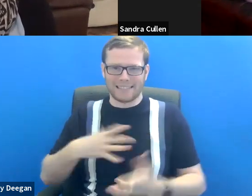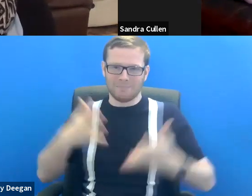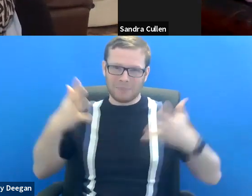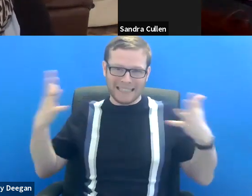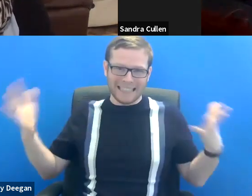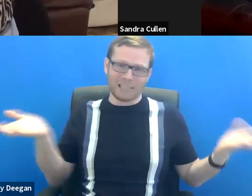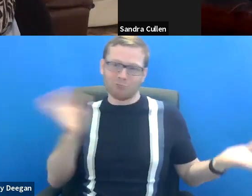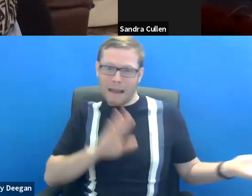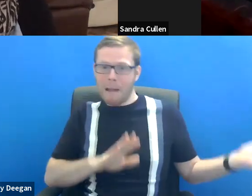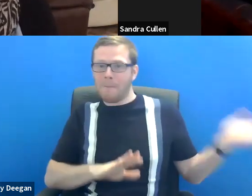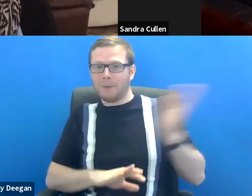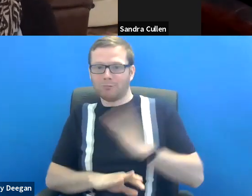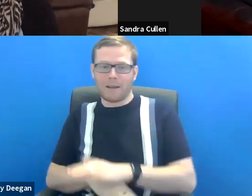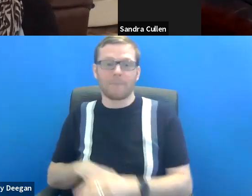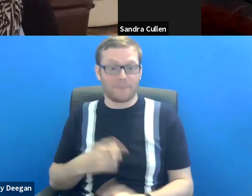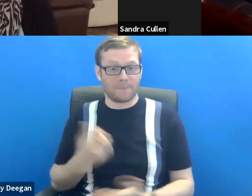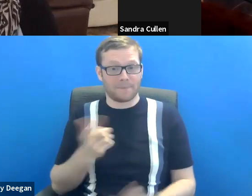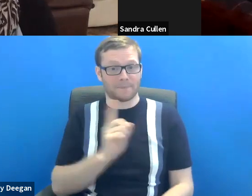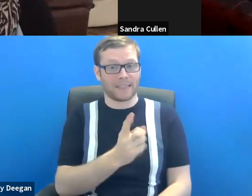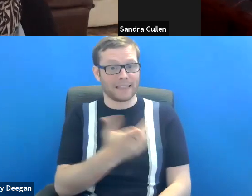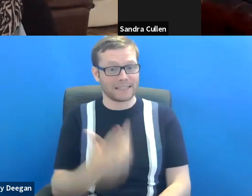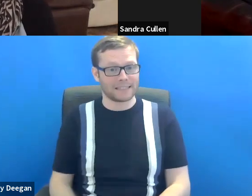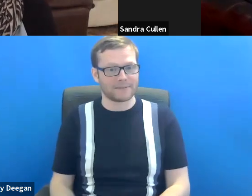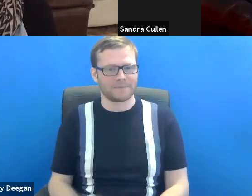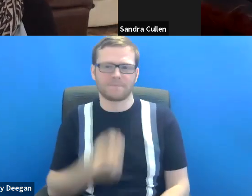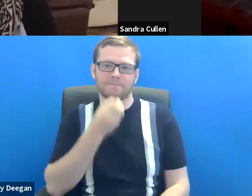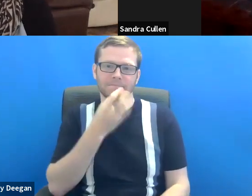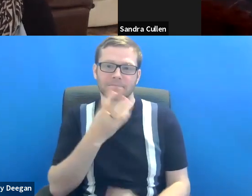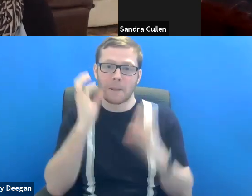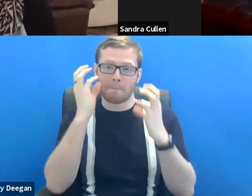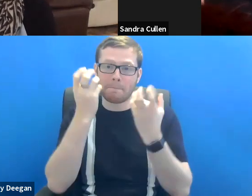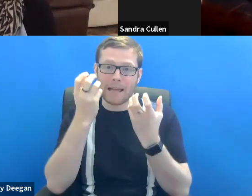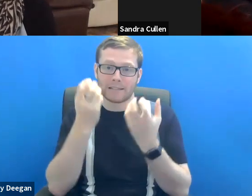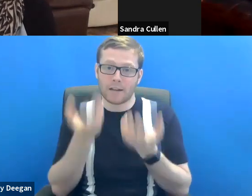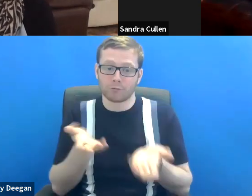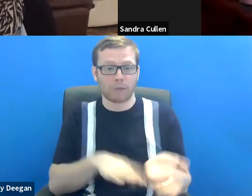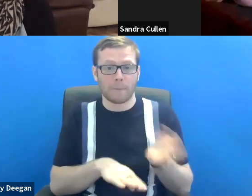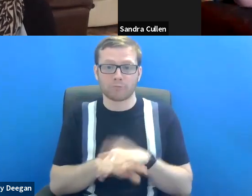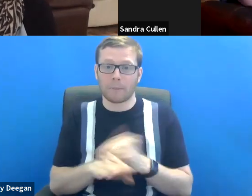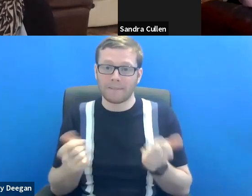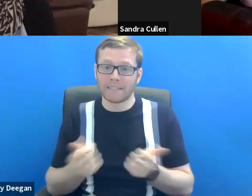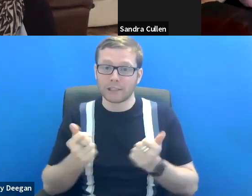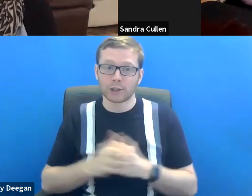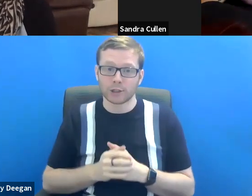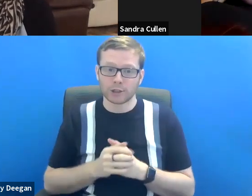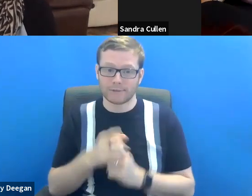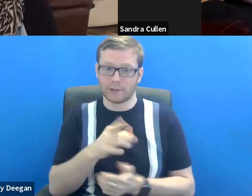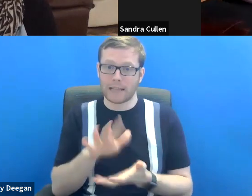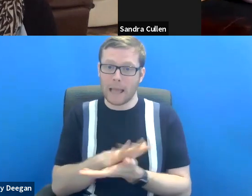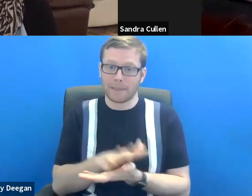though. And here we go. So now Panda is all wrapped up. She's